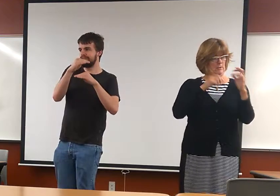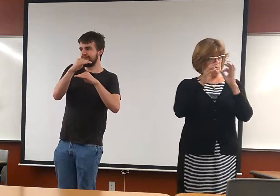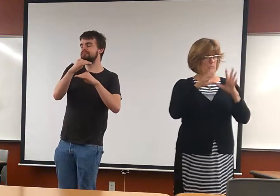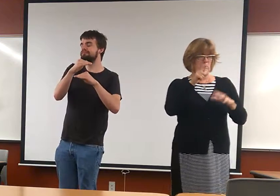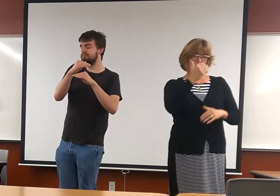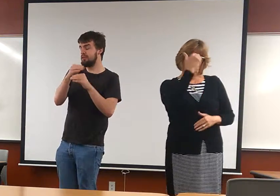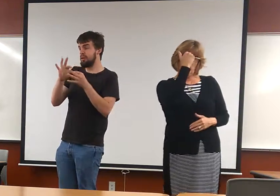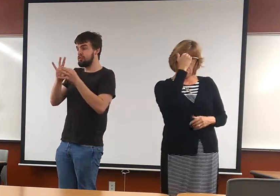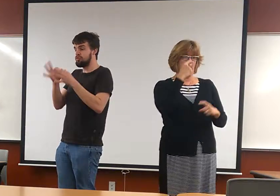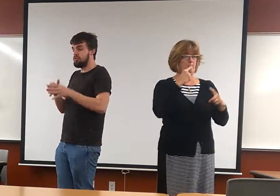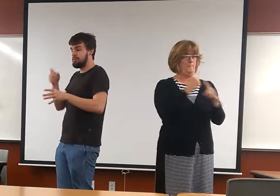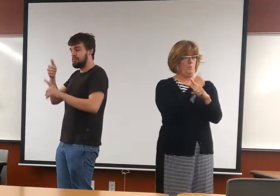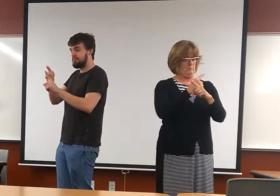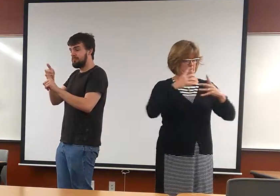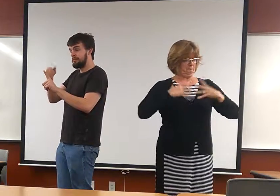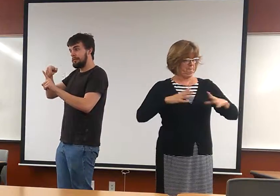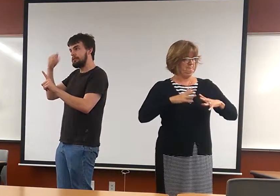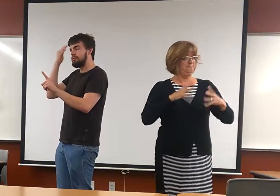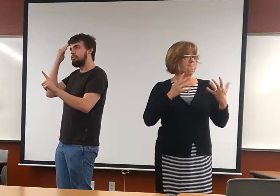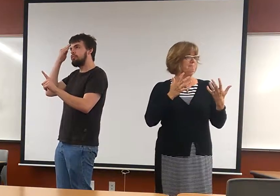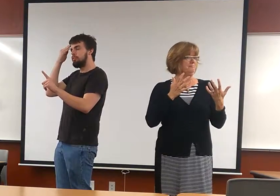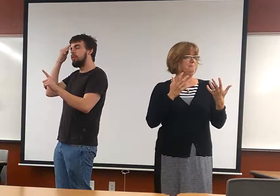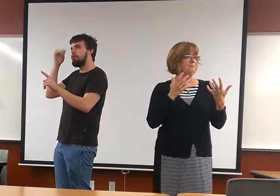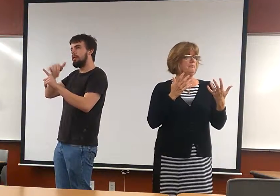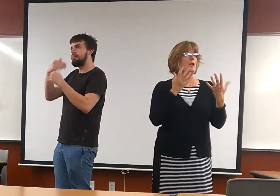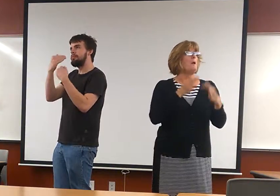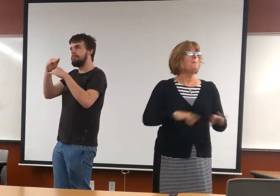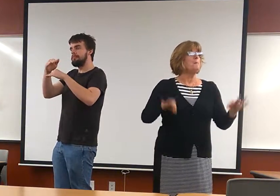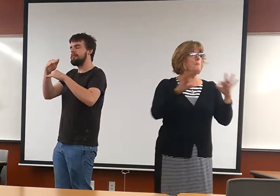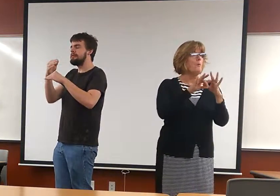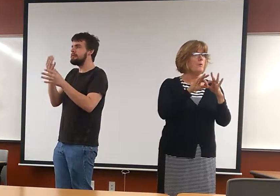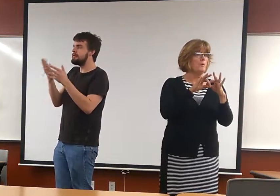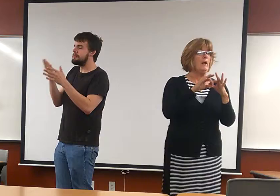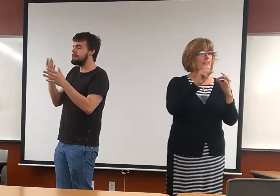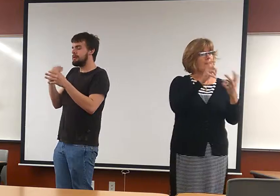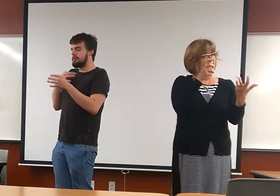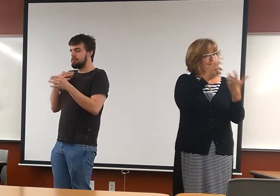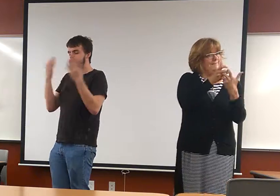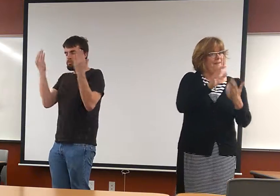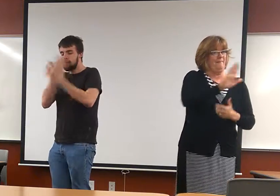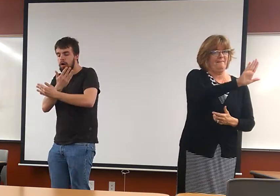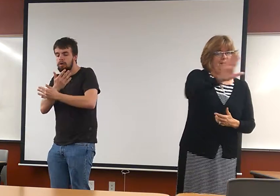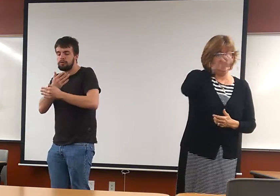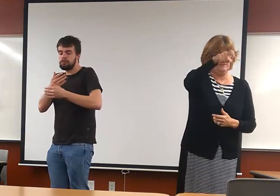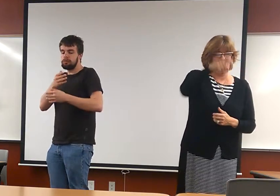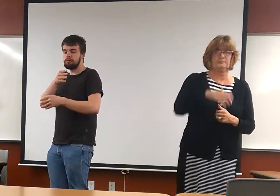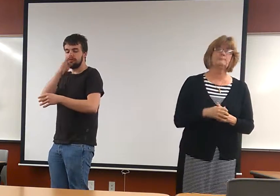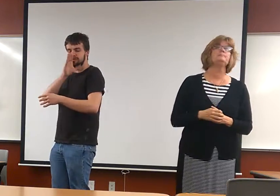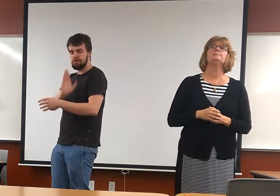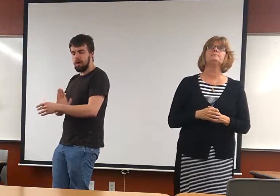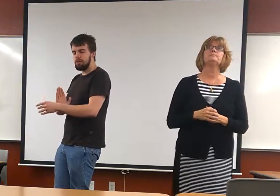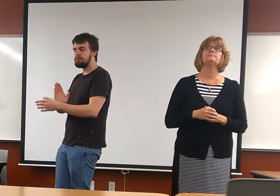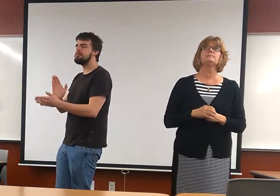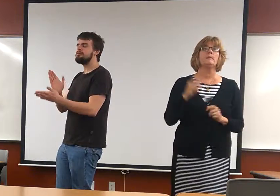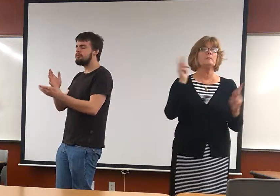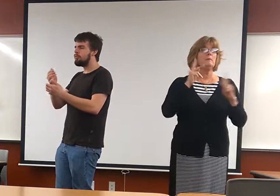of appropriate clothing and other essential factors in accommodating people who have various types of restricted